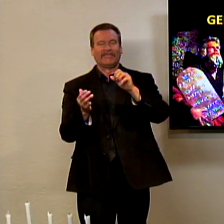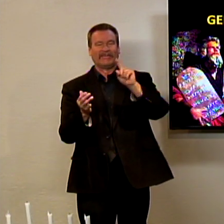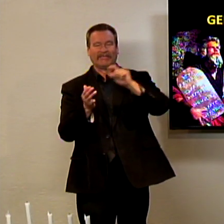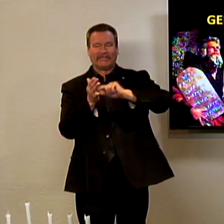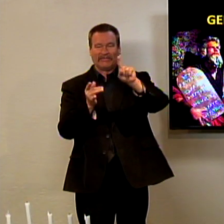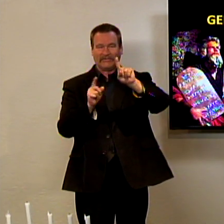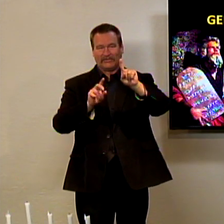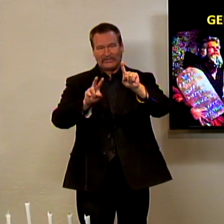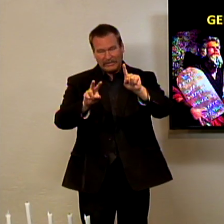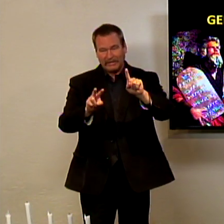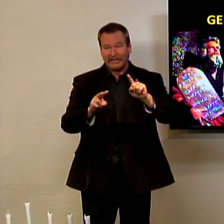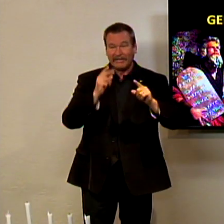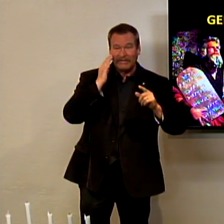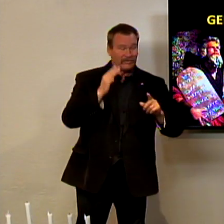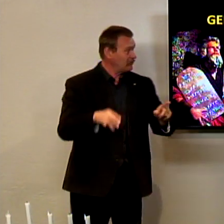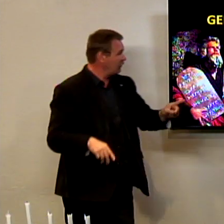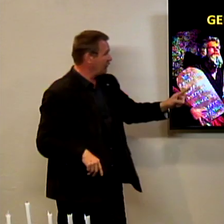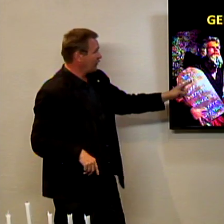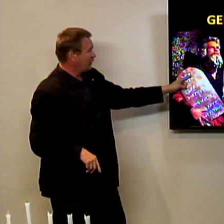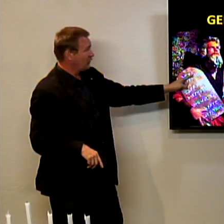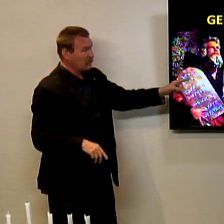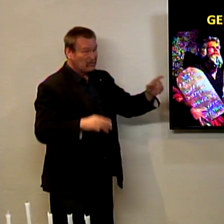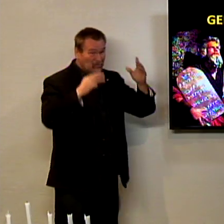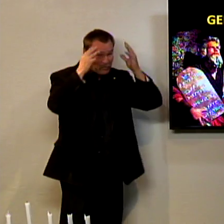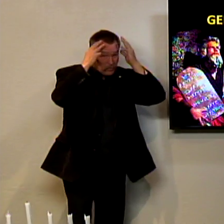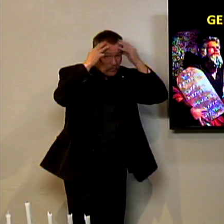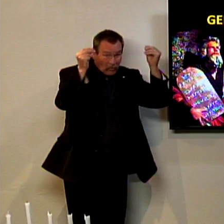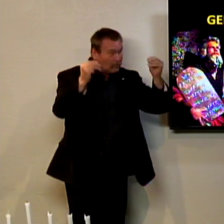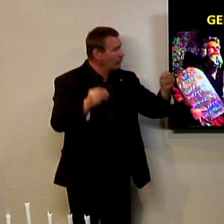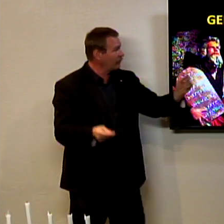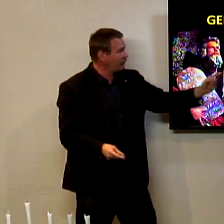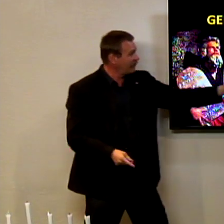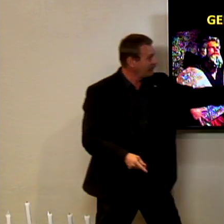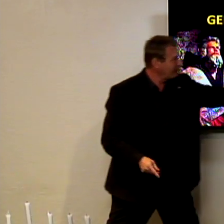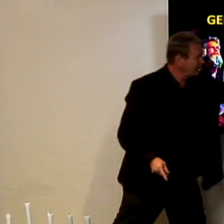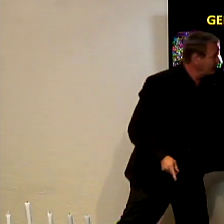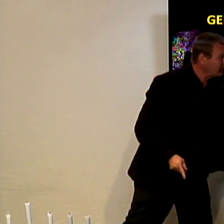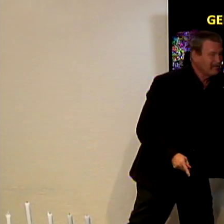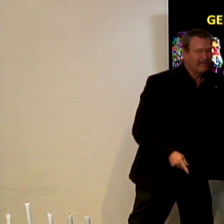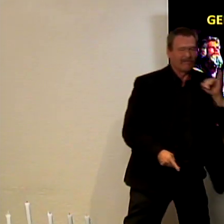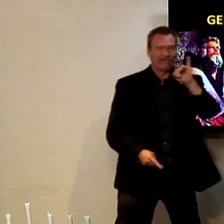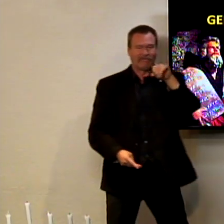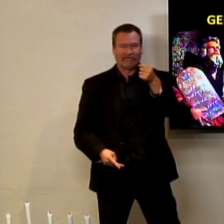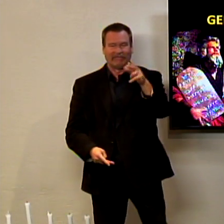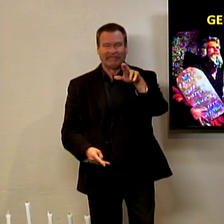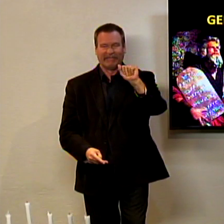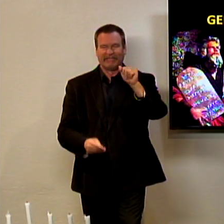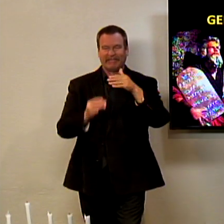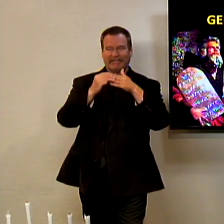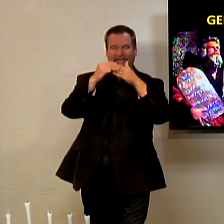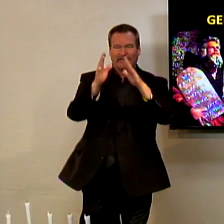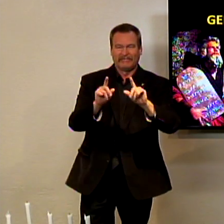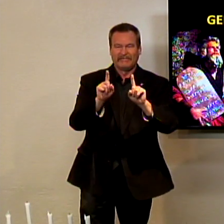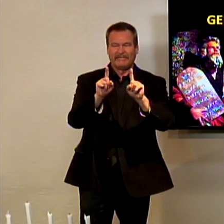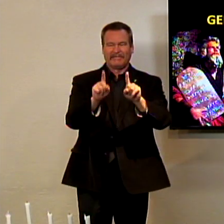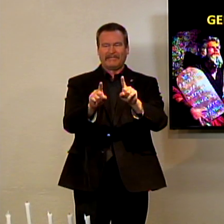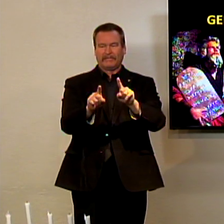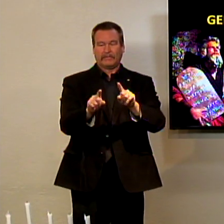And this is from Joshua, verses 1 through 2. So we see here the depiction of Moses and then the depiction